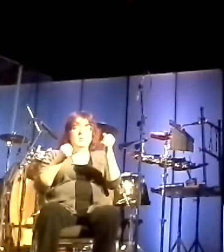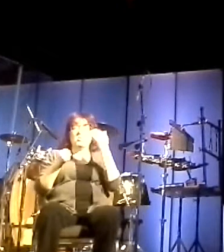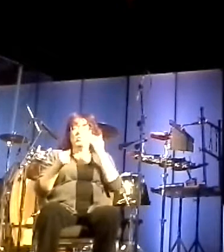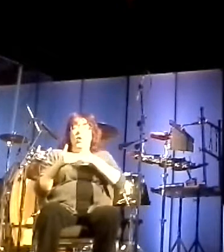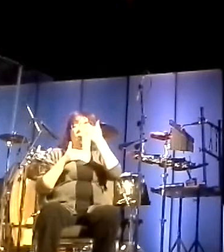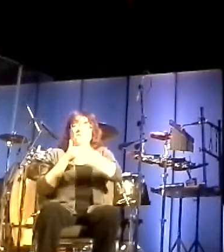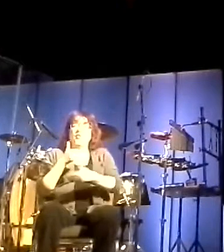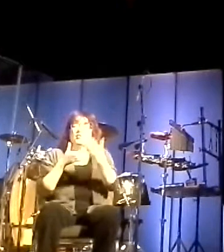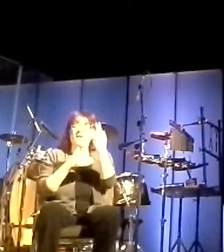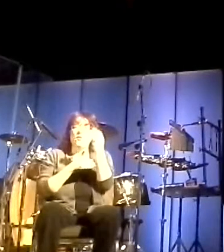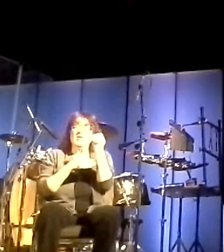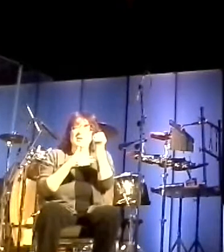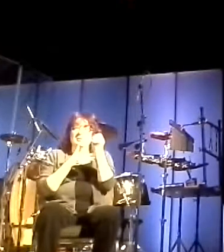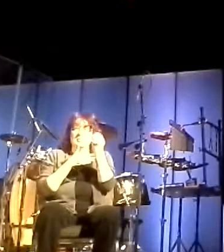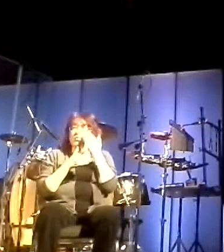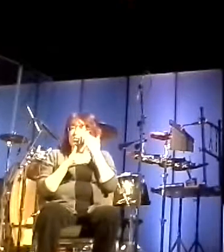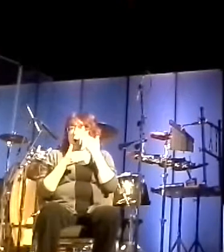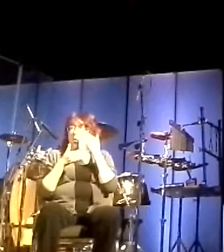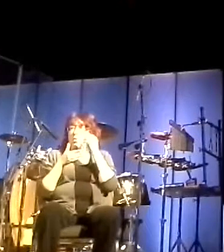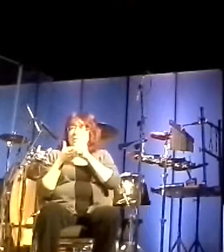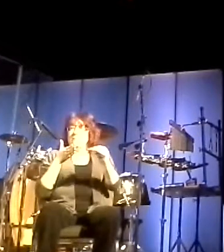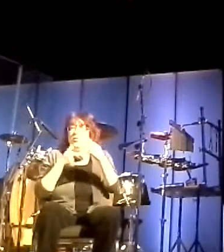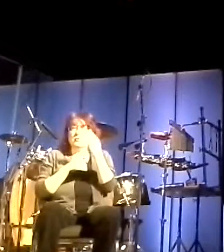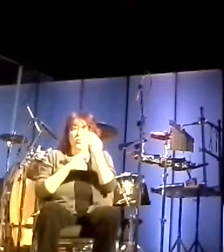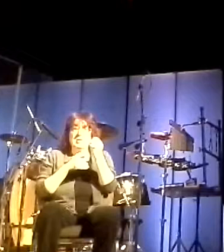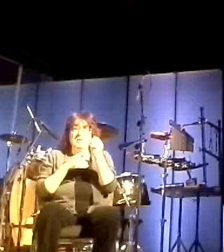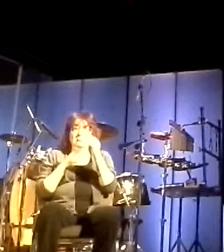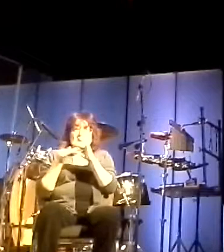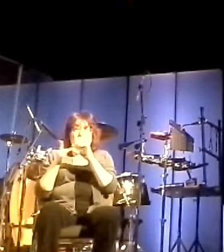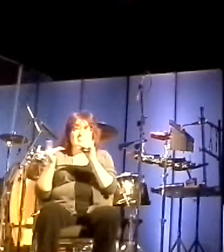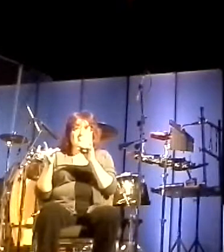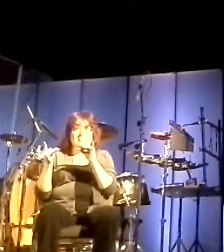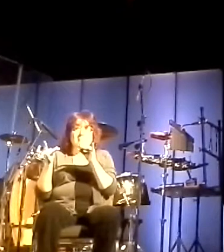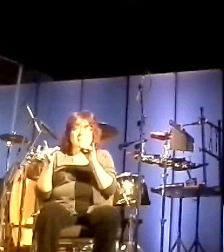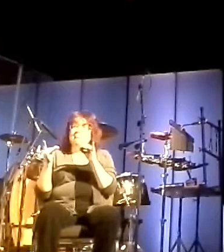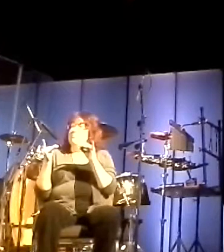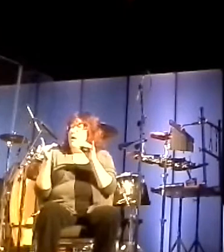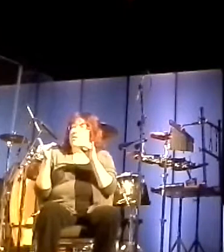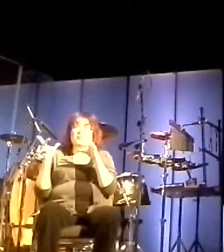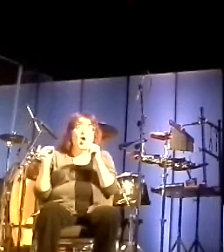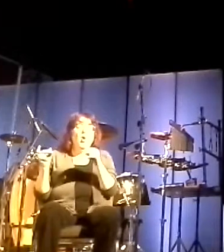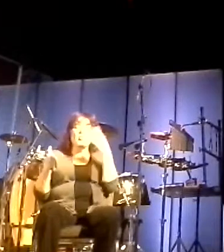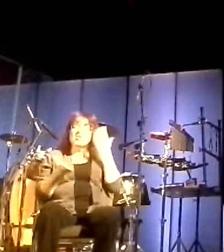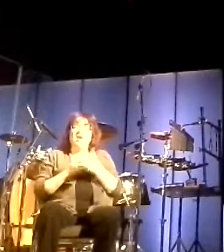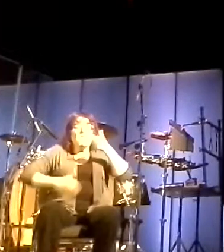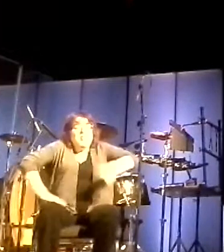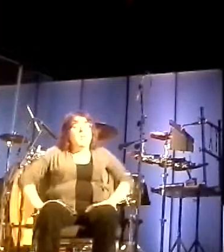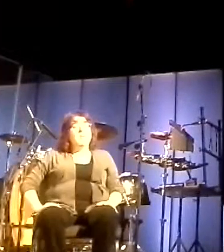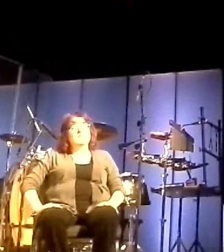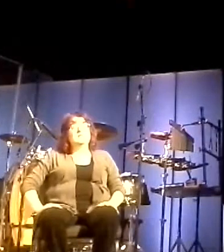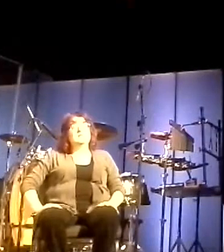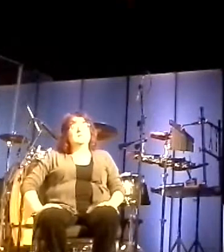know what verse 14 says? Anybody in the house know what verse 14 says? No,